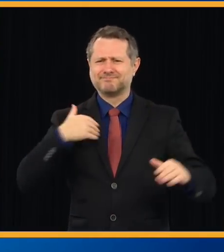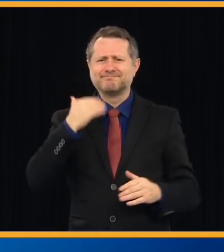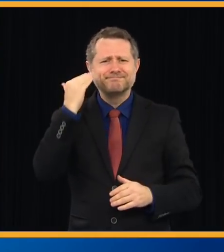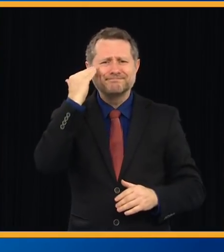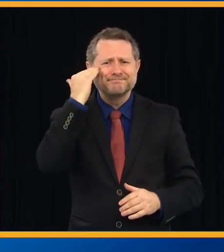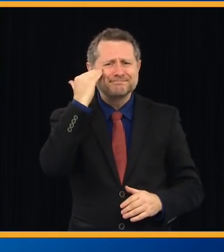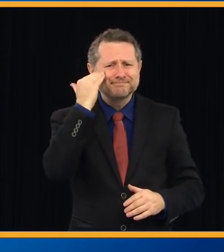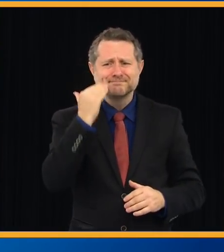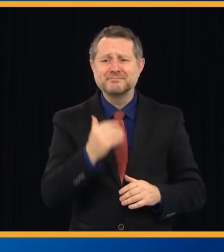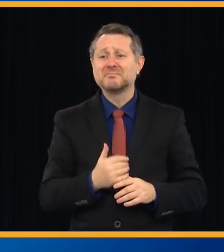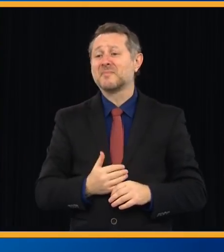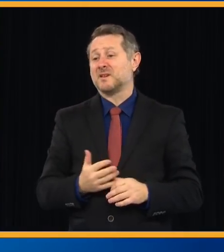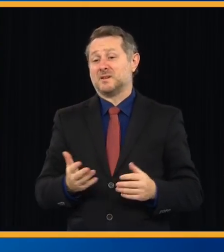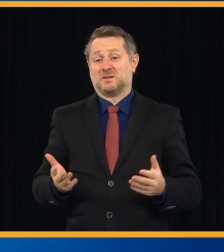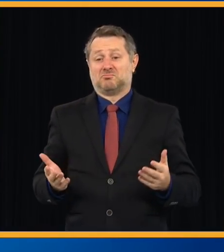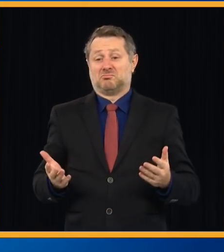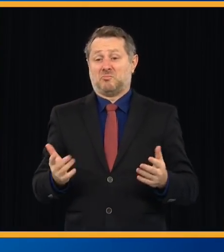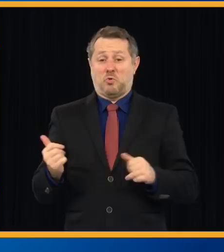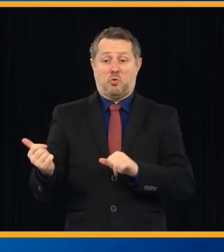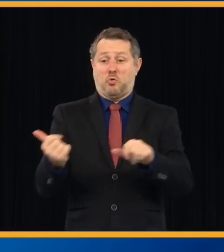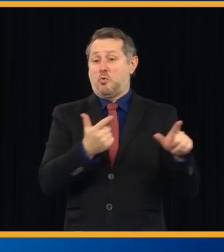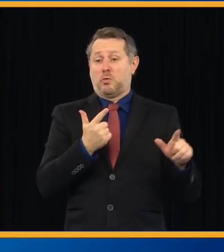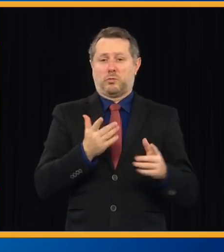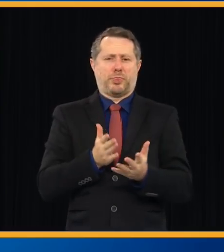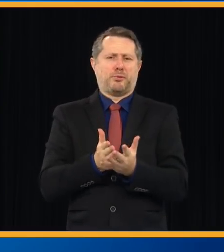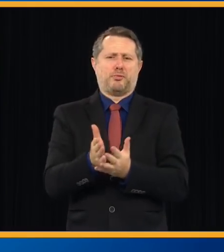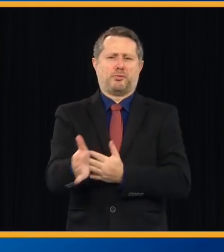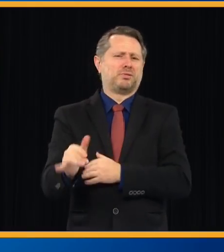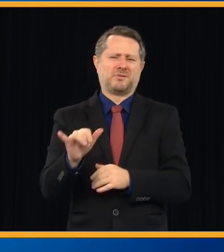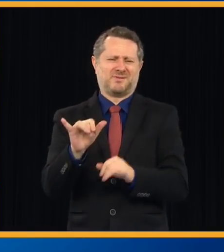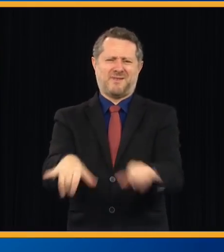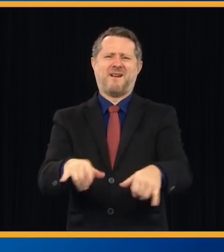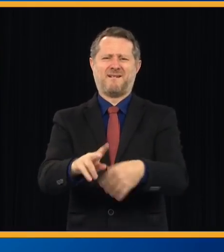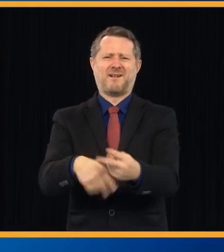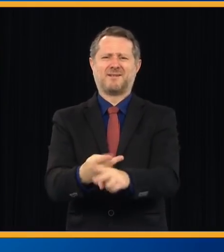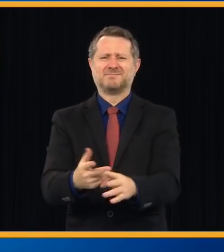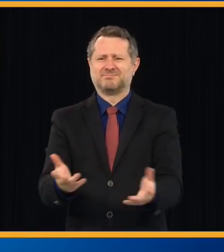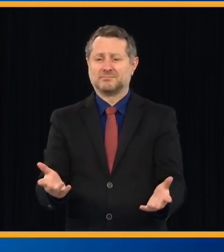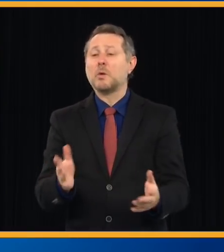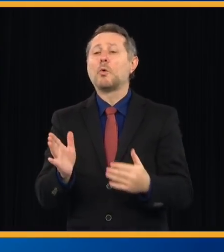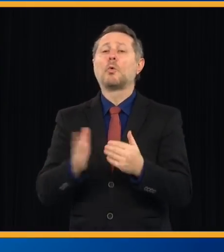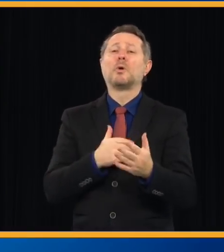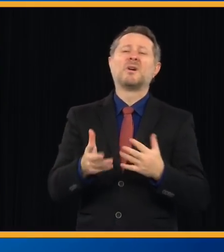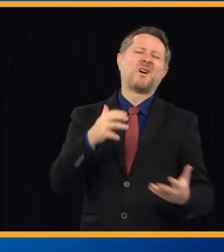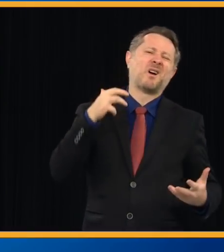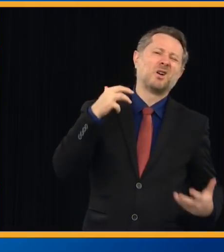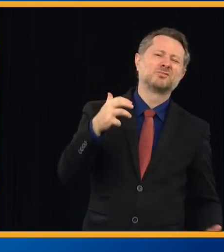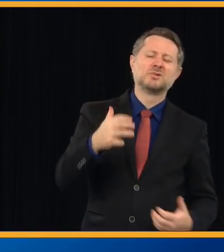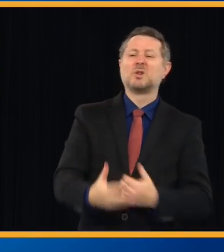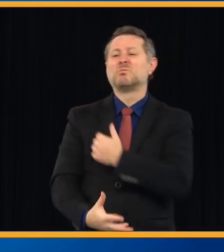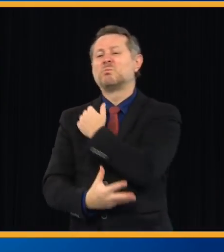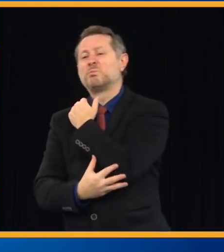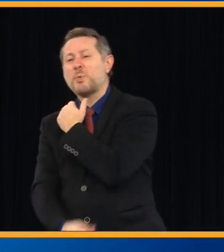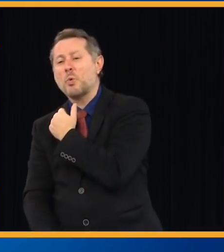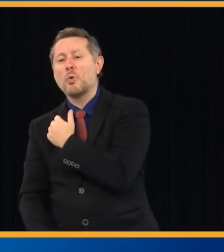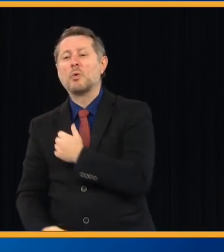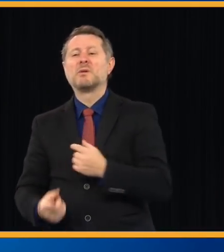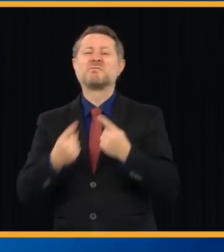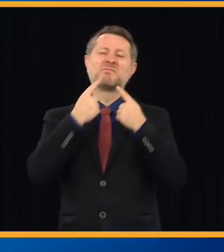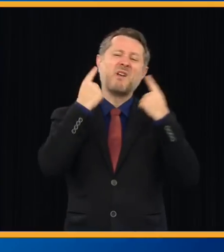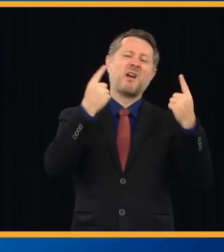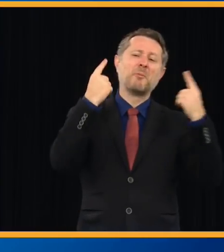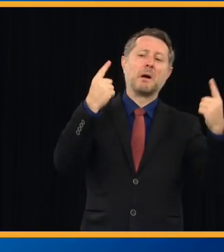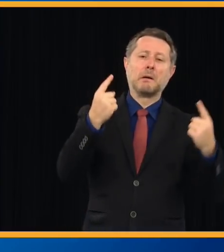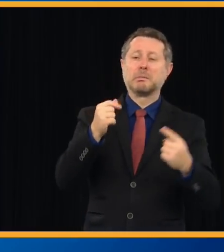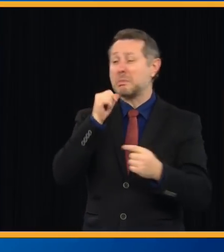And that's all across the board. In many ways, this is the great equalizer. It doesn't matter who you are, where you are.